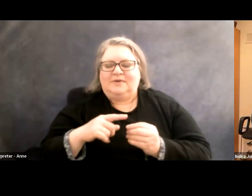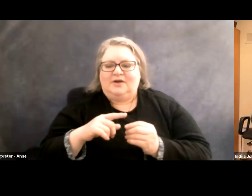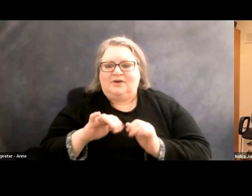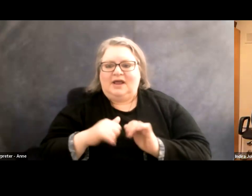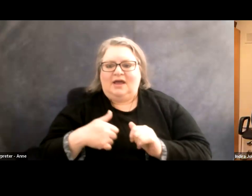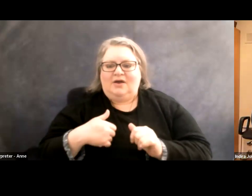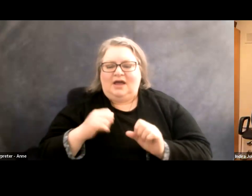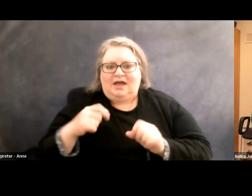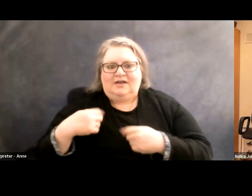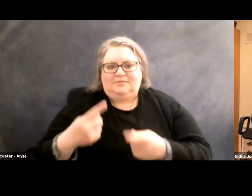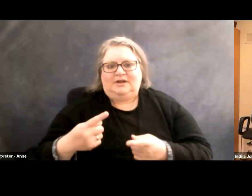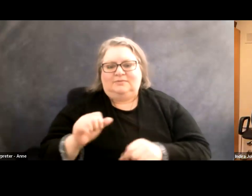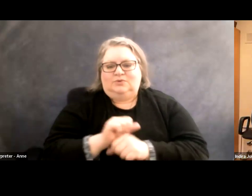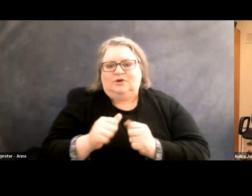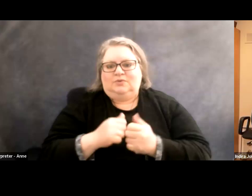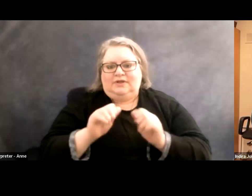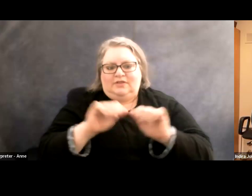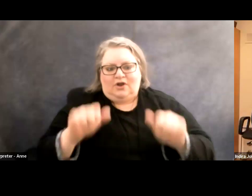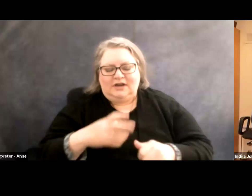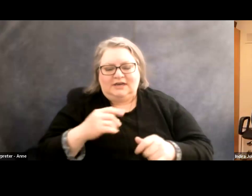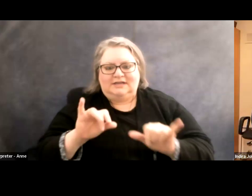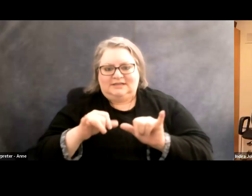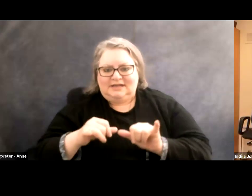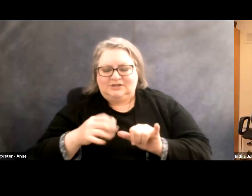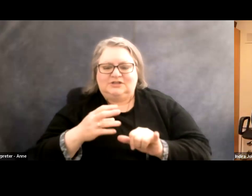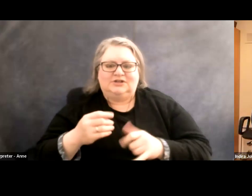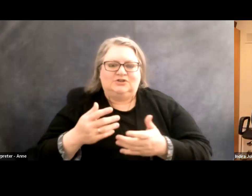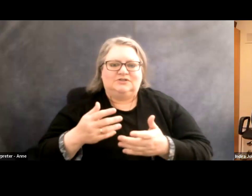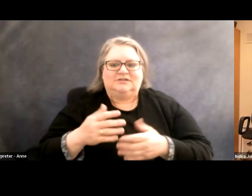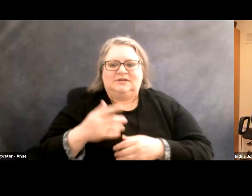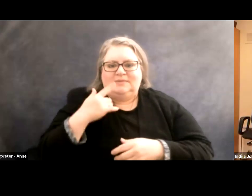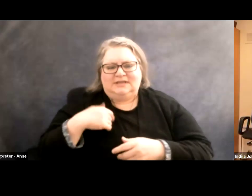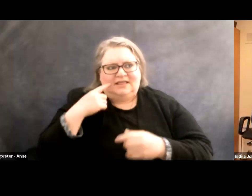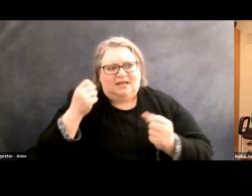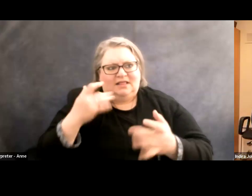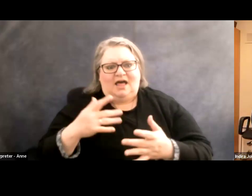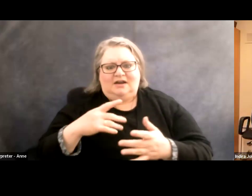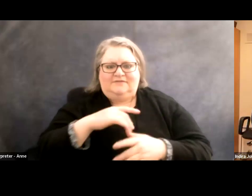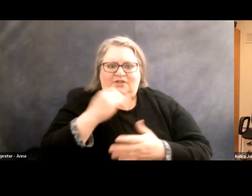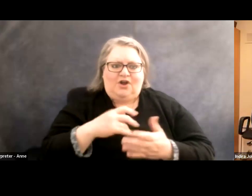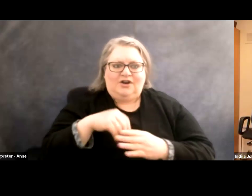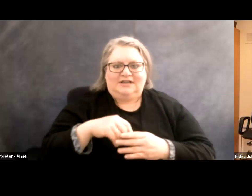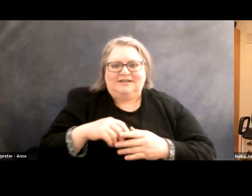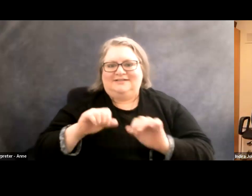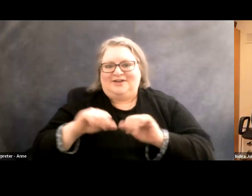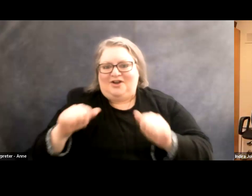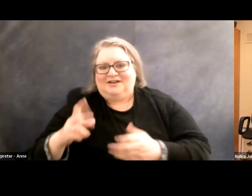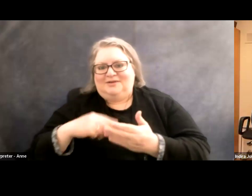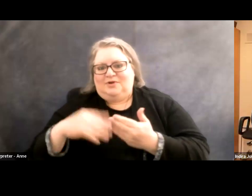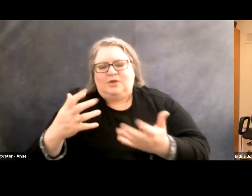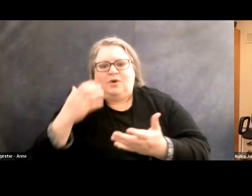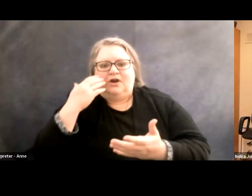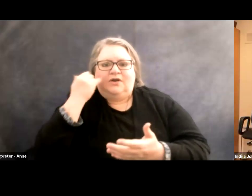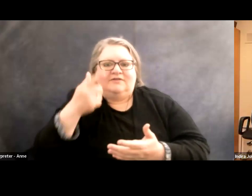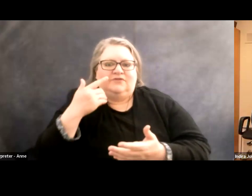I've been able to work with architects and engineers, and because I think a lot of the art and architecture program, they want to know if